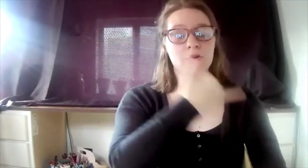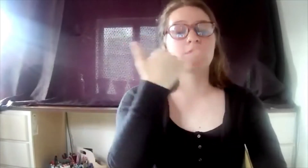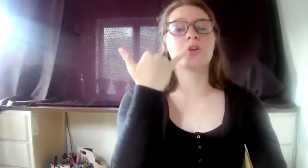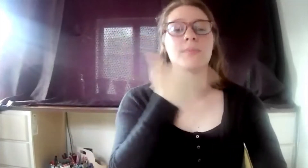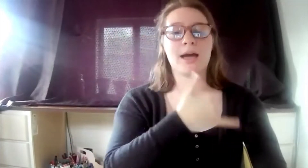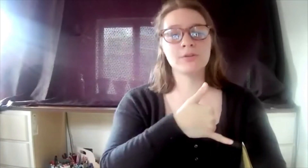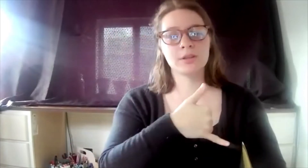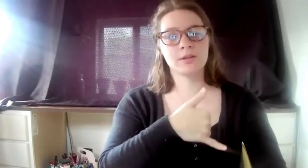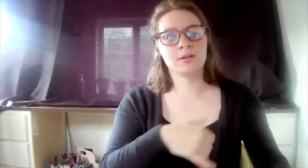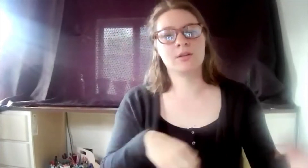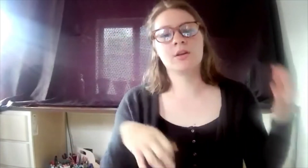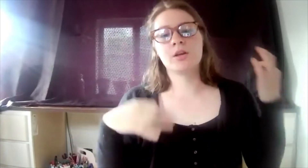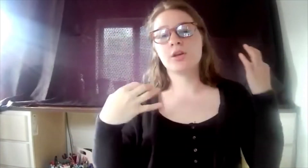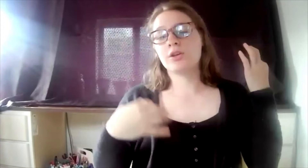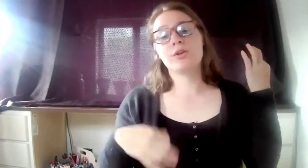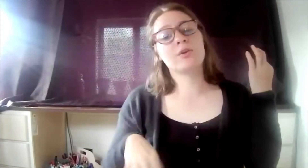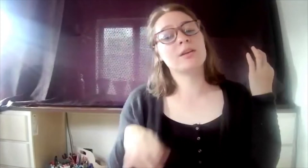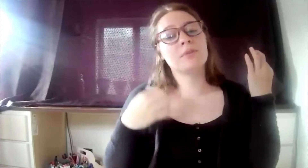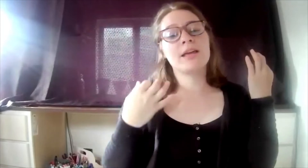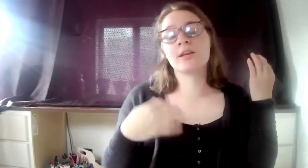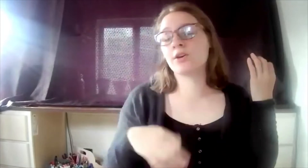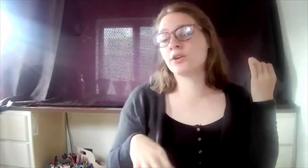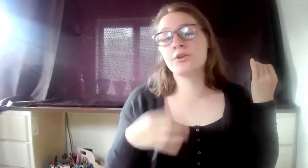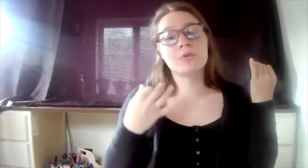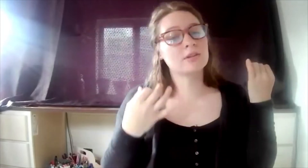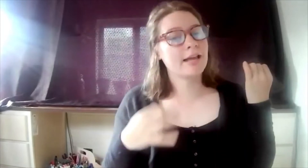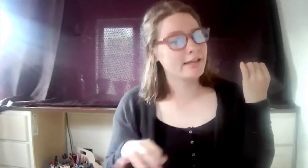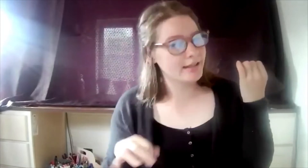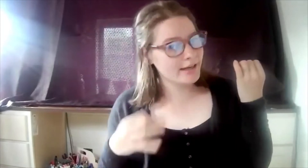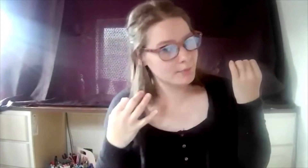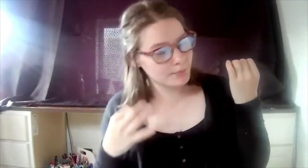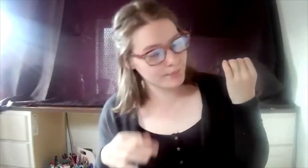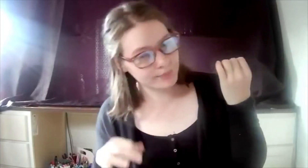mouth. You can play your ukulele.